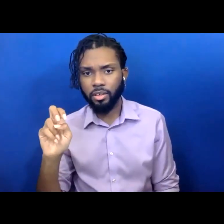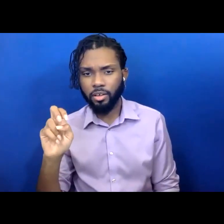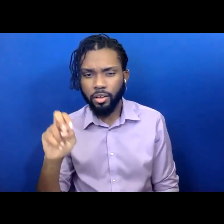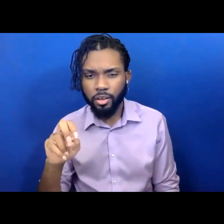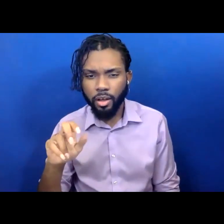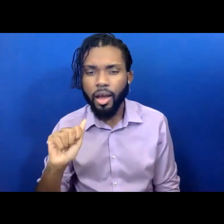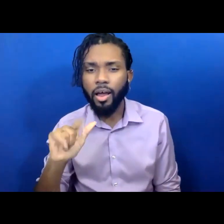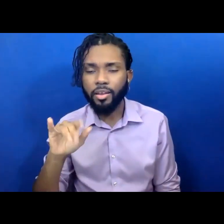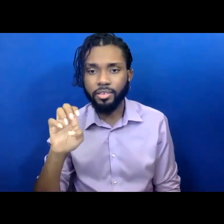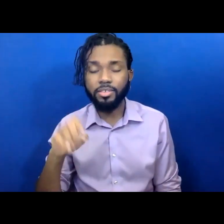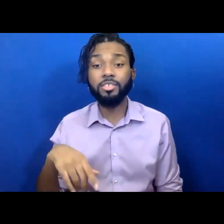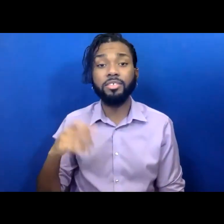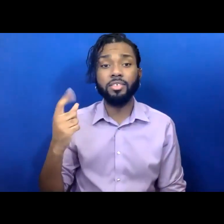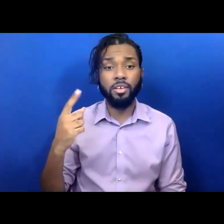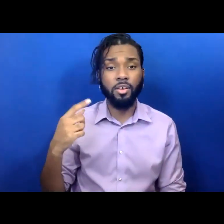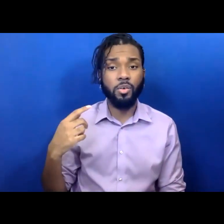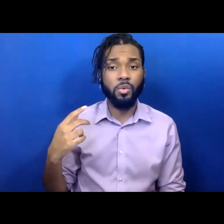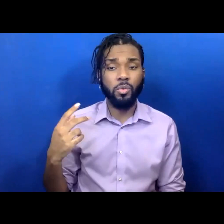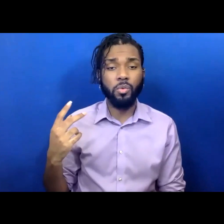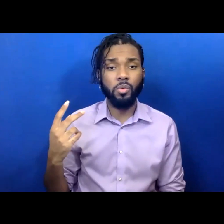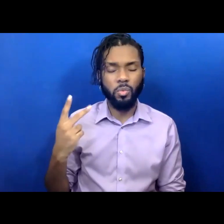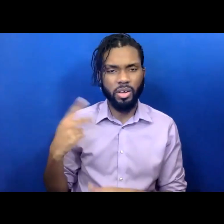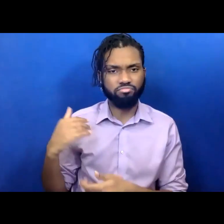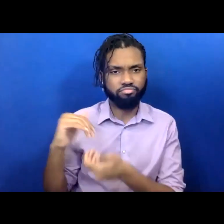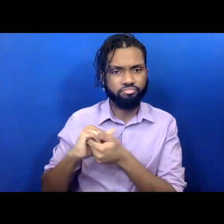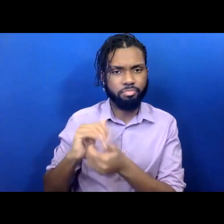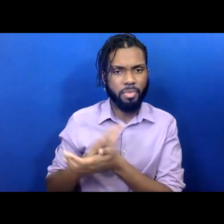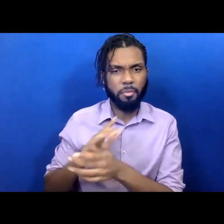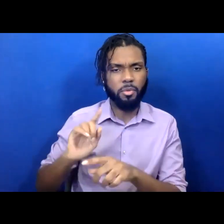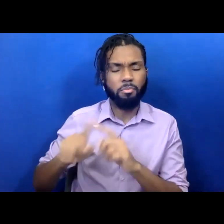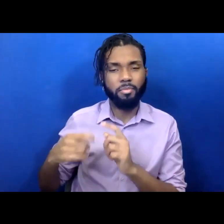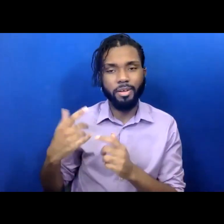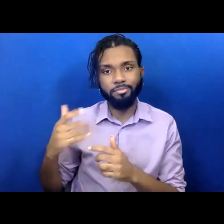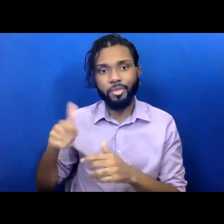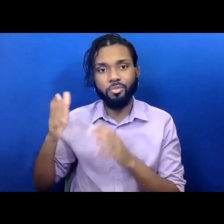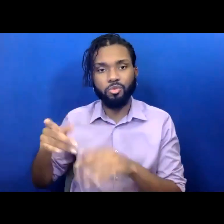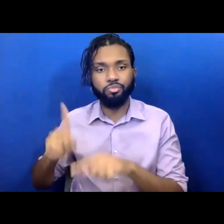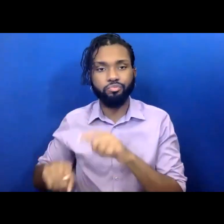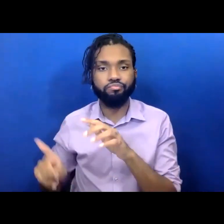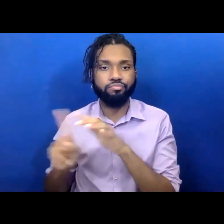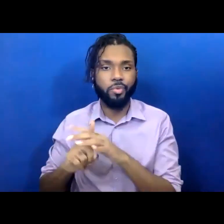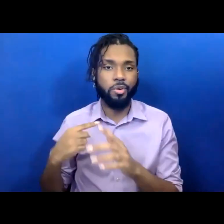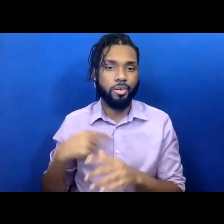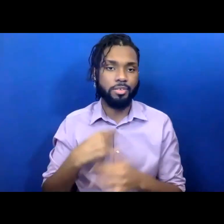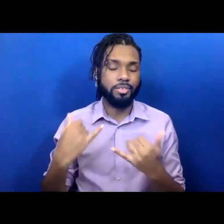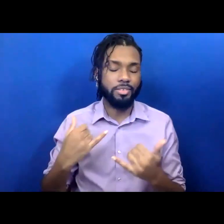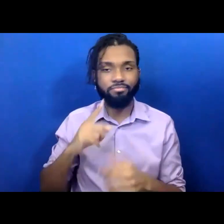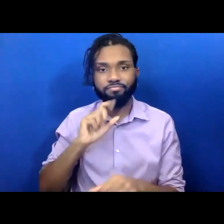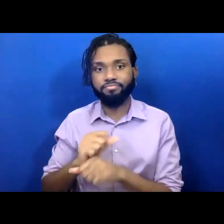between myself and Leslie Woods, who unfortunately couldn't be with us today, even though she really wanted to join the conversation.